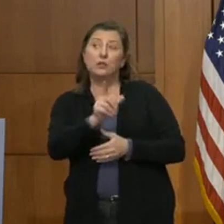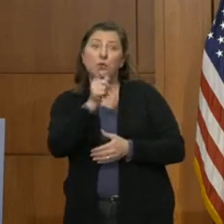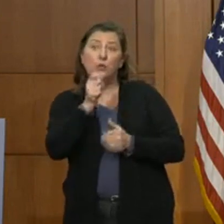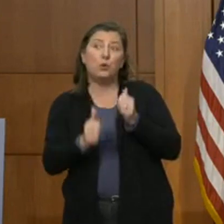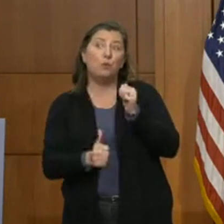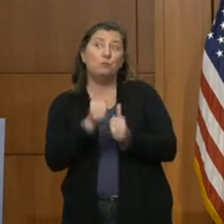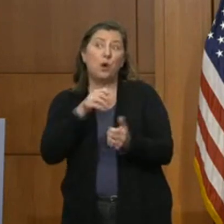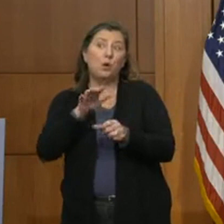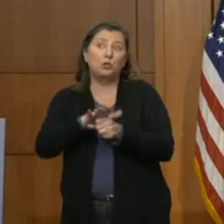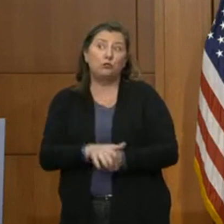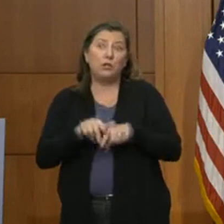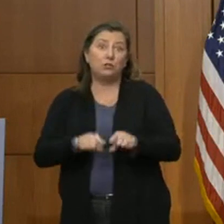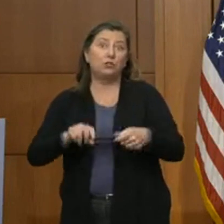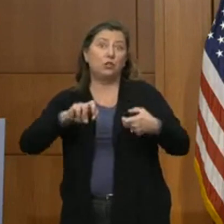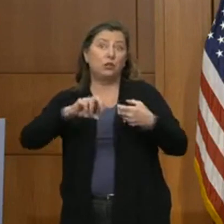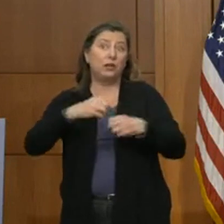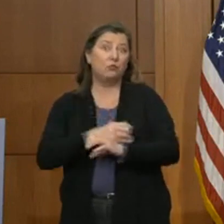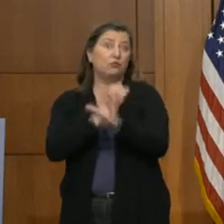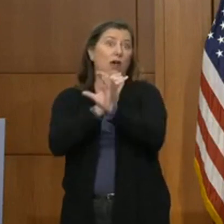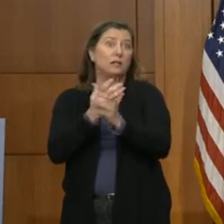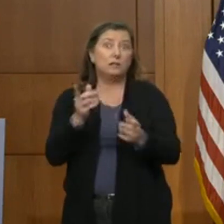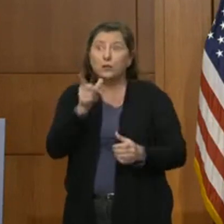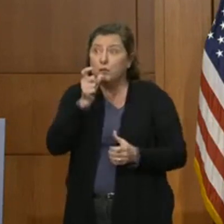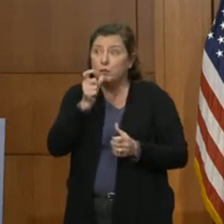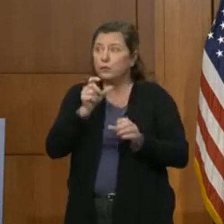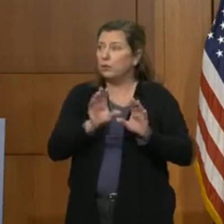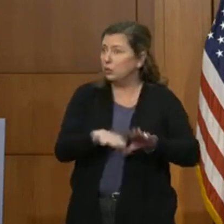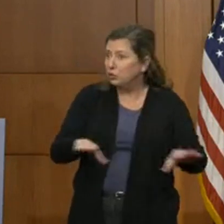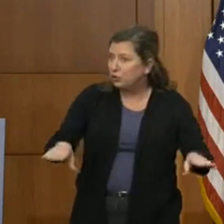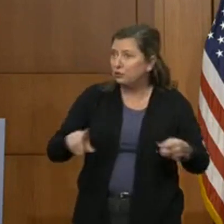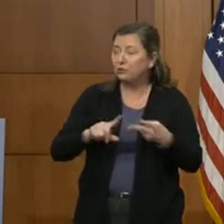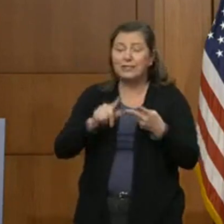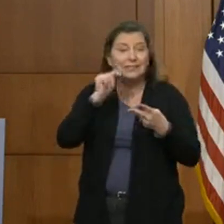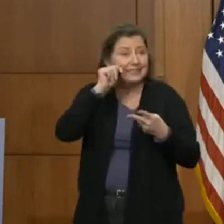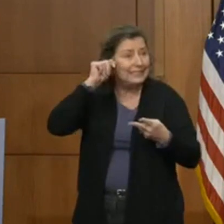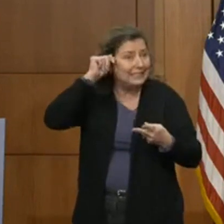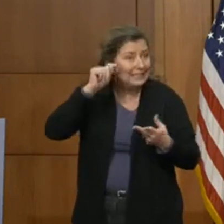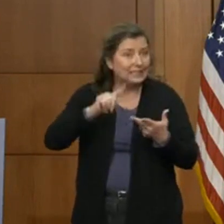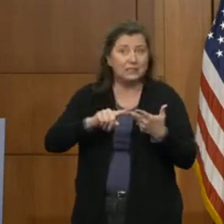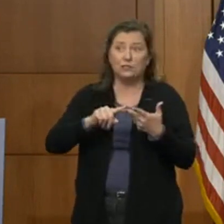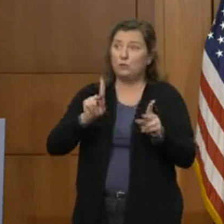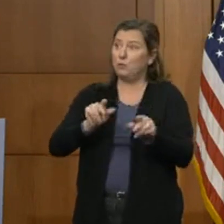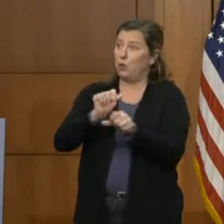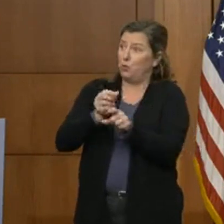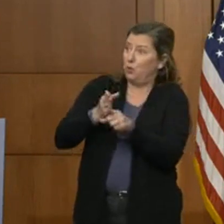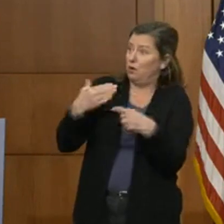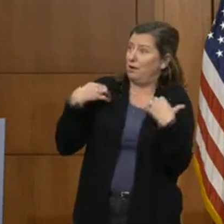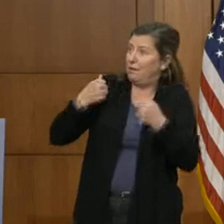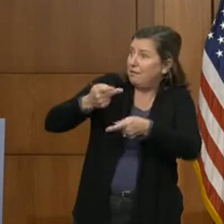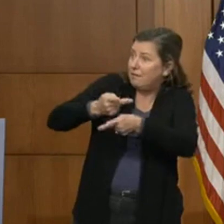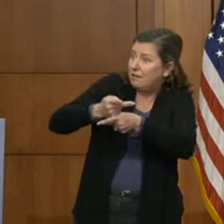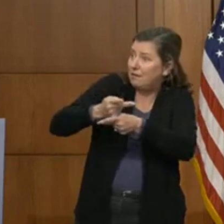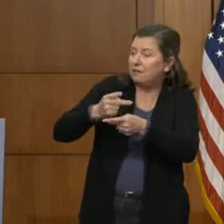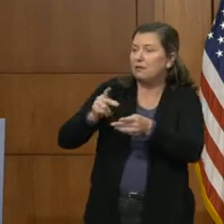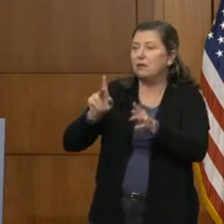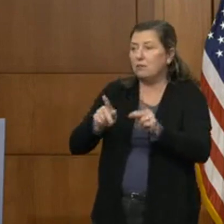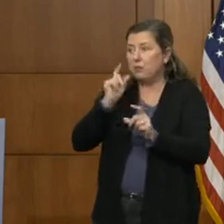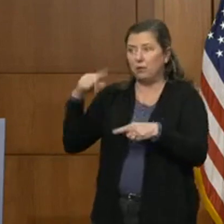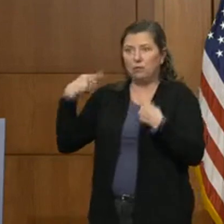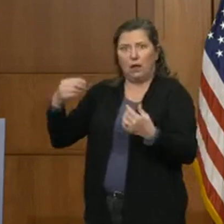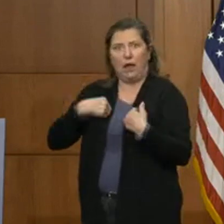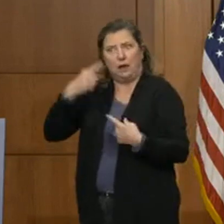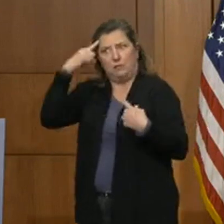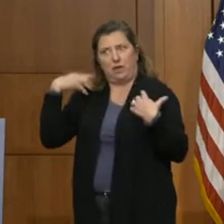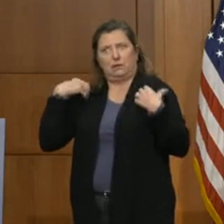crisis like this include children and teens, health workers, and those who have mental health conditions or